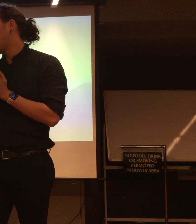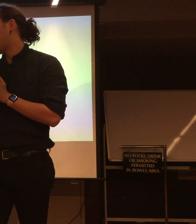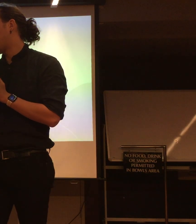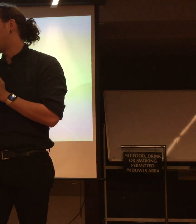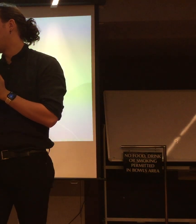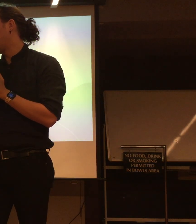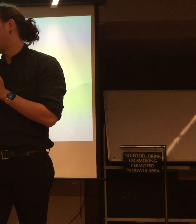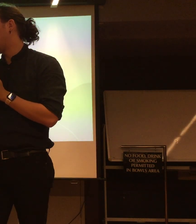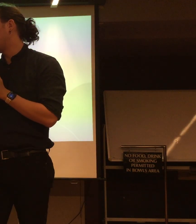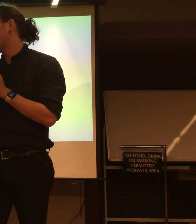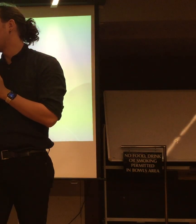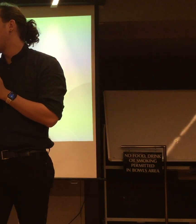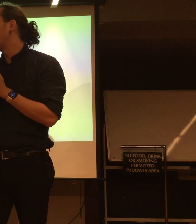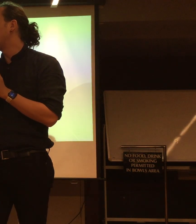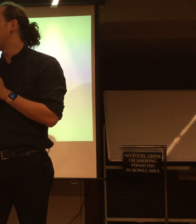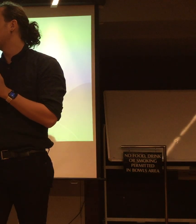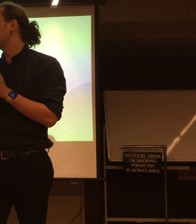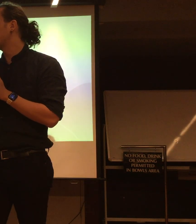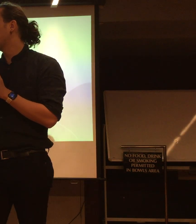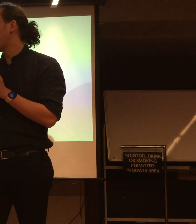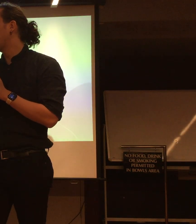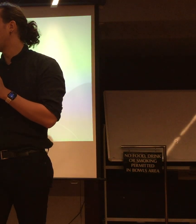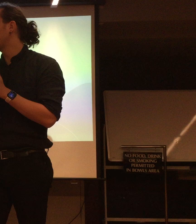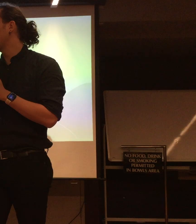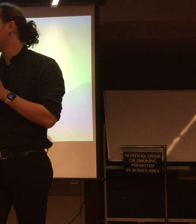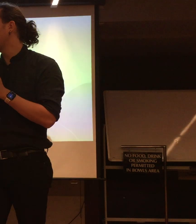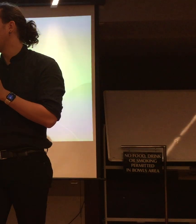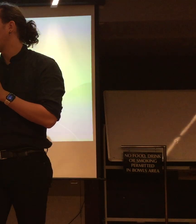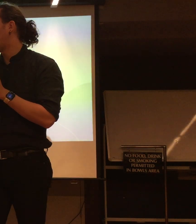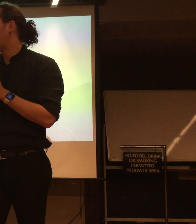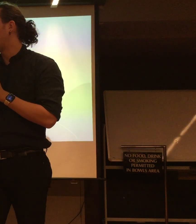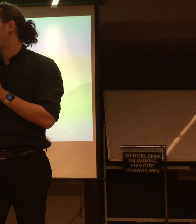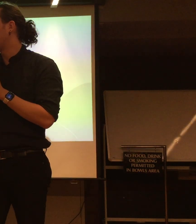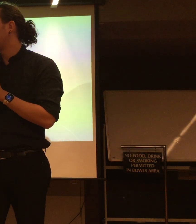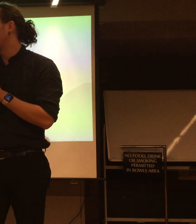eat bananas, but nuts are a good option.